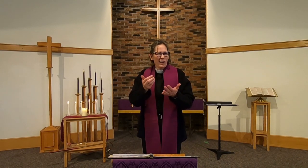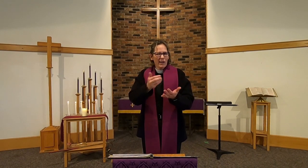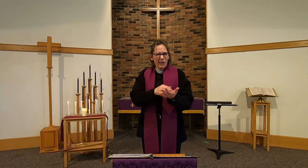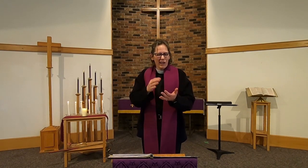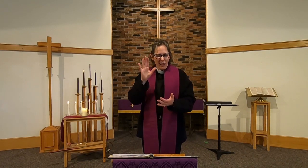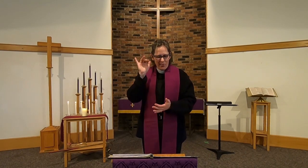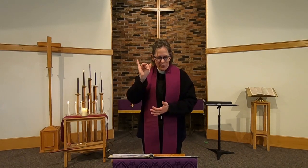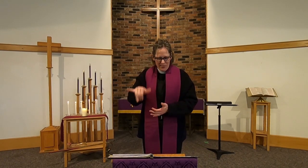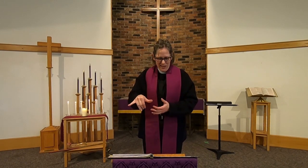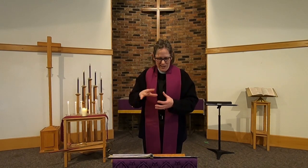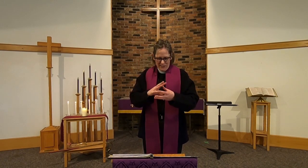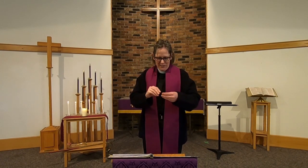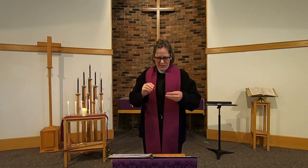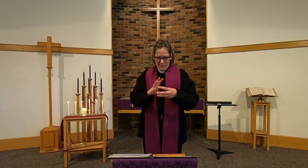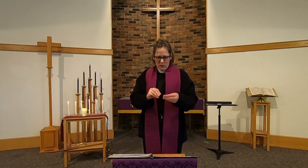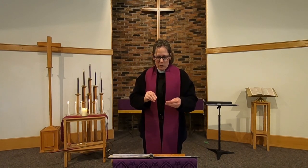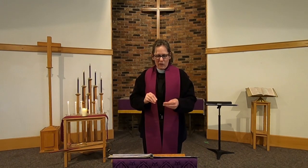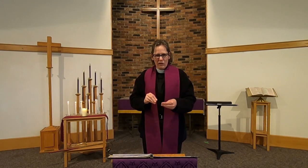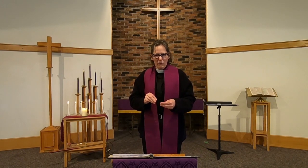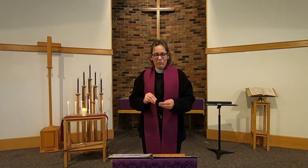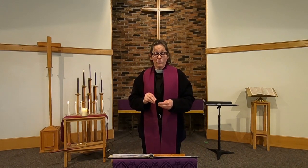So why this story?